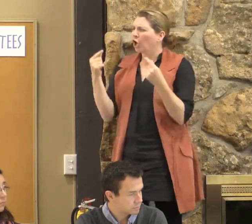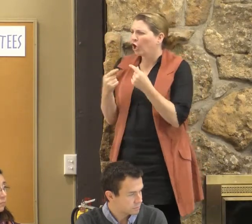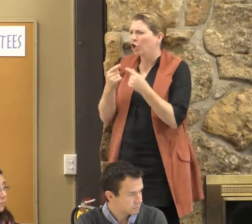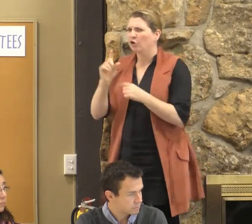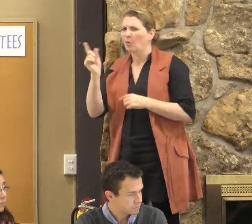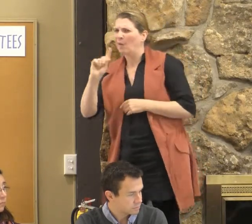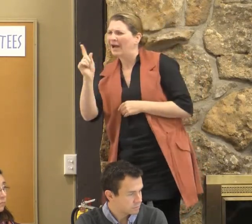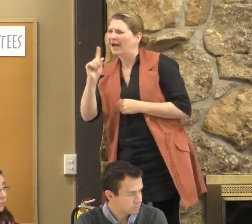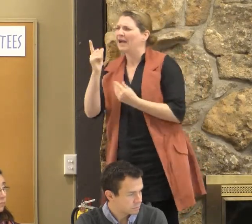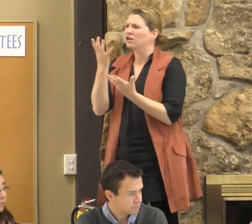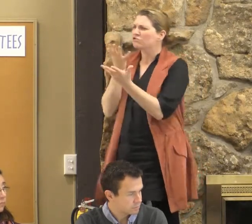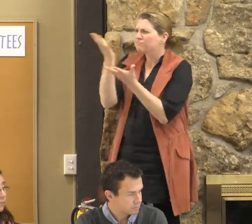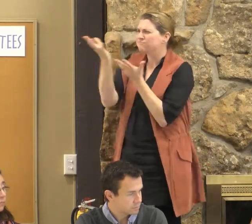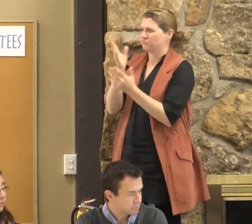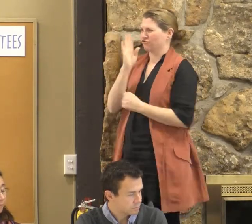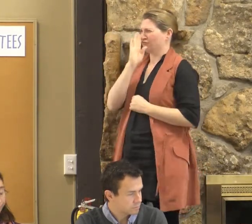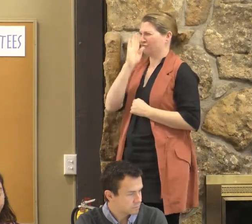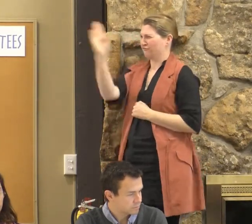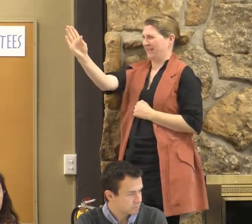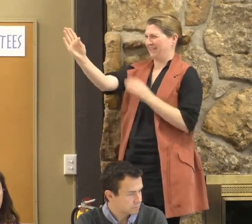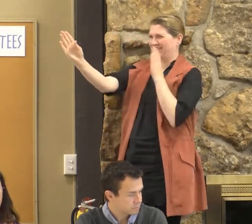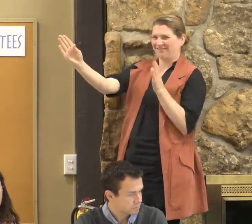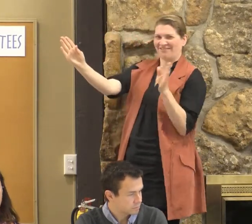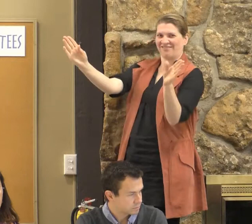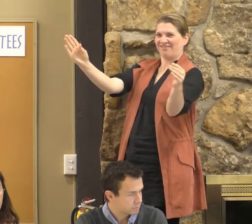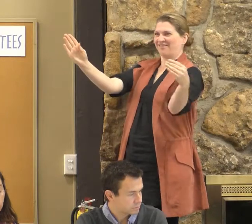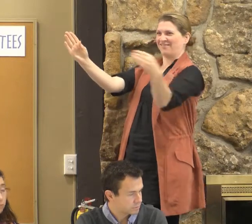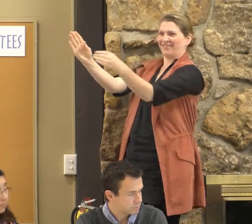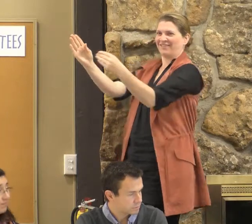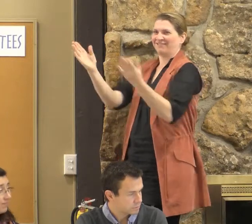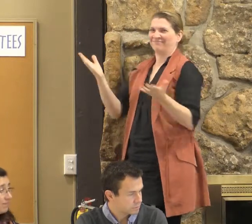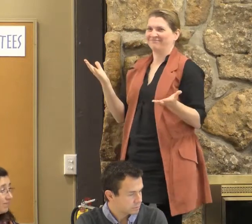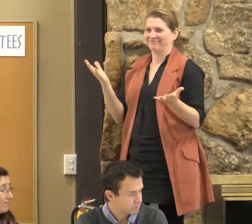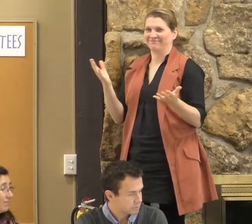to the deaf person. So that's what I wanna add.